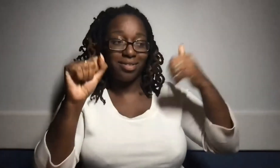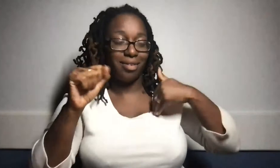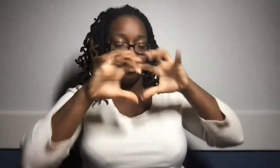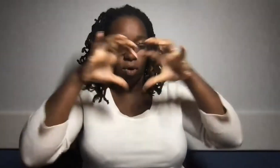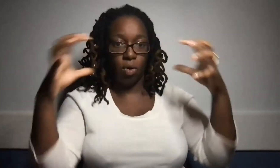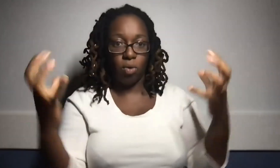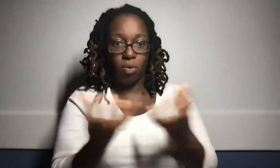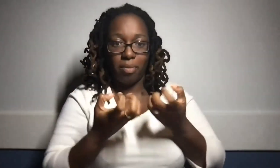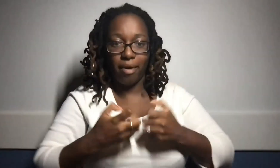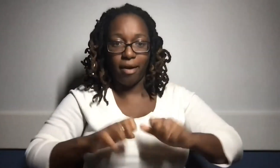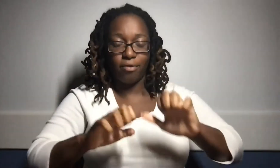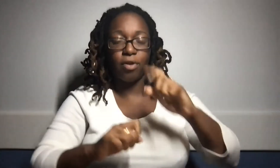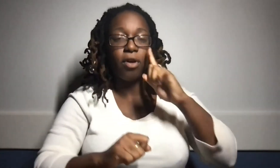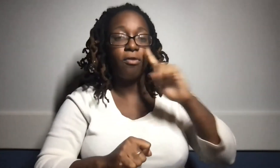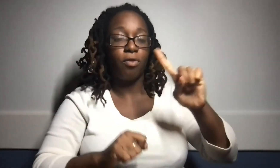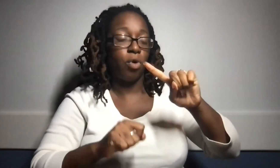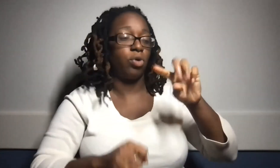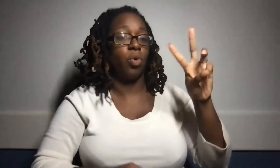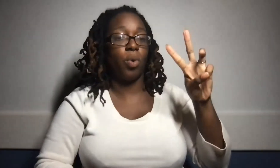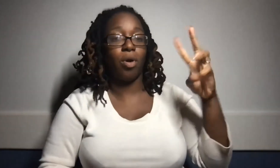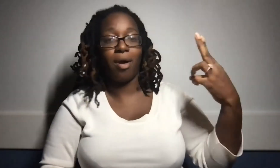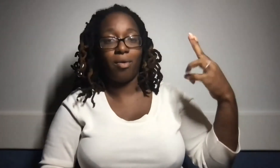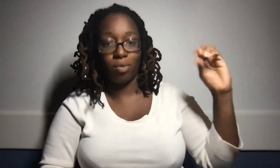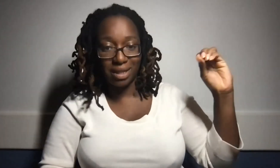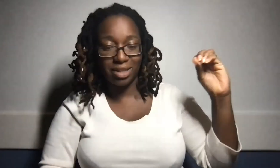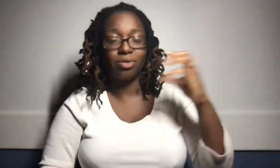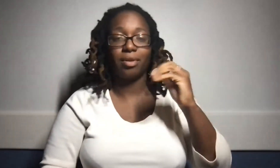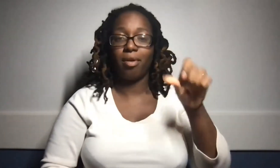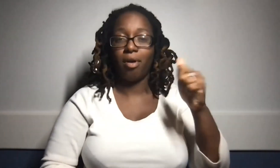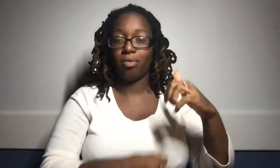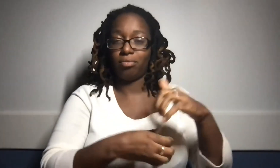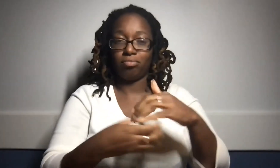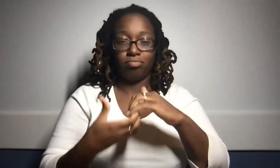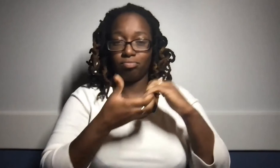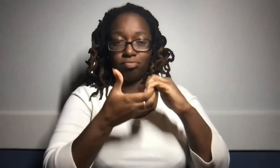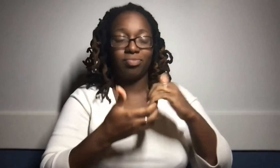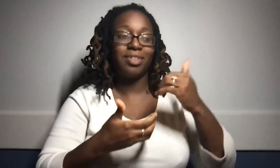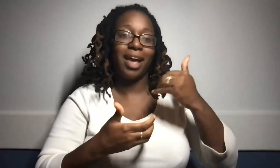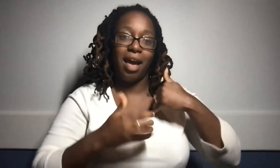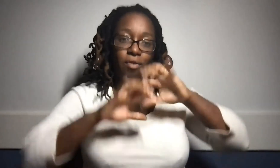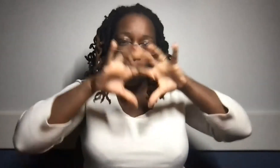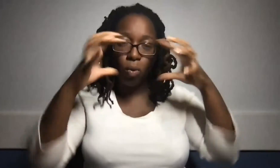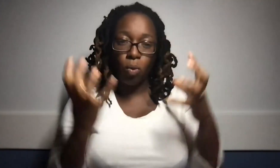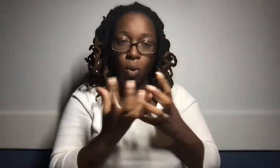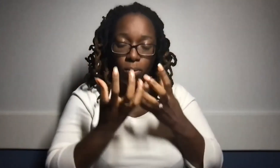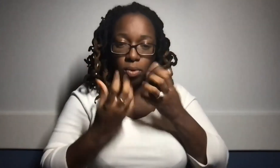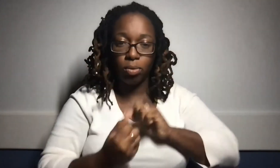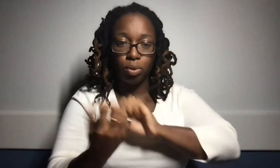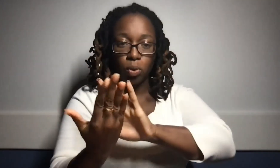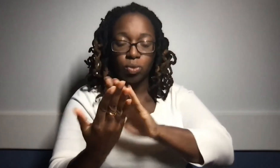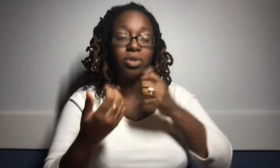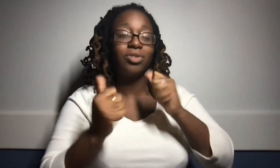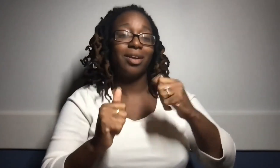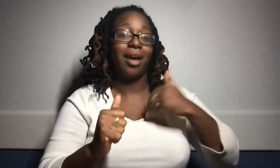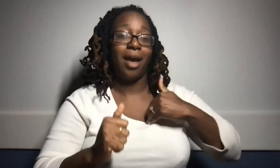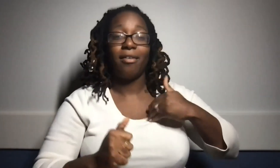World Health Organization and allies to scale up vaccine production globally and to really try to eliminate monkeypox in Central